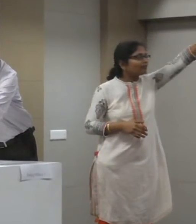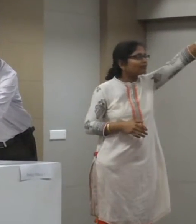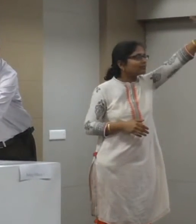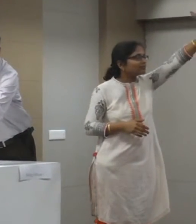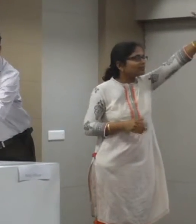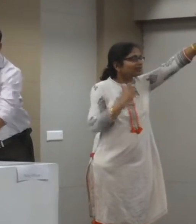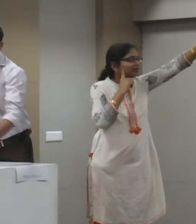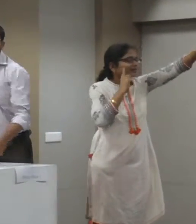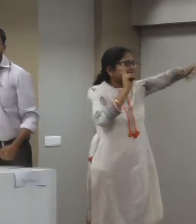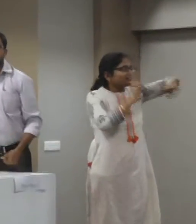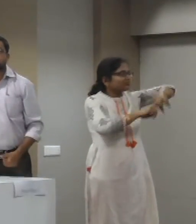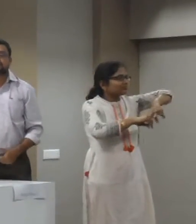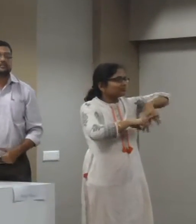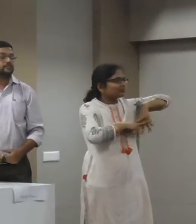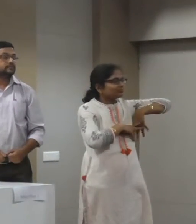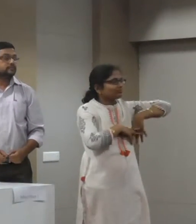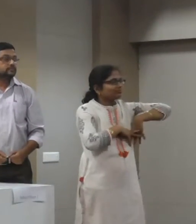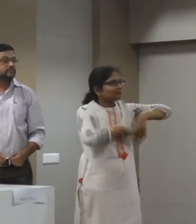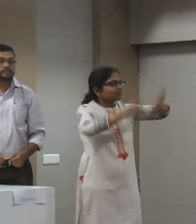He would give you